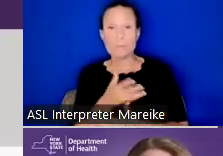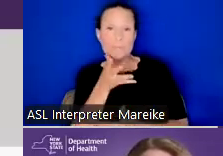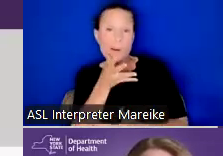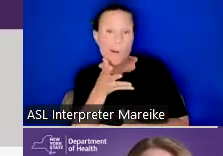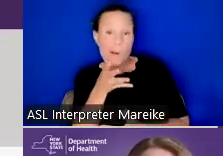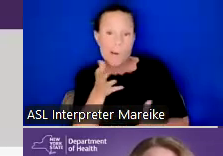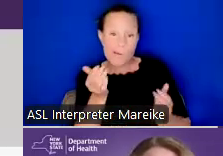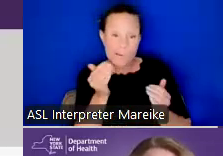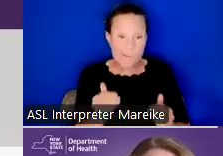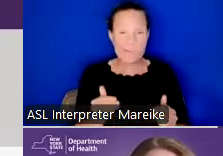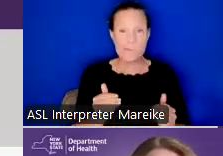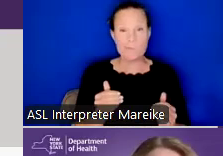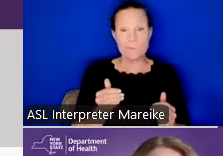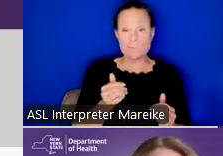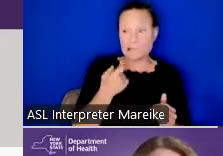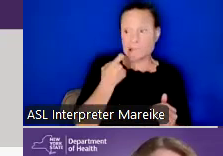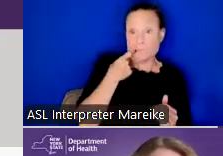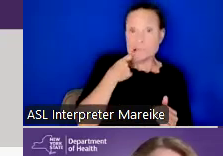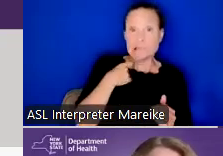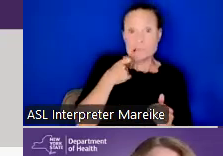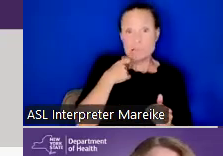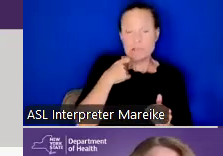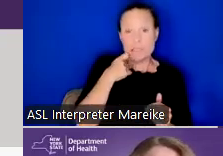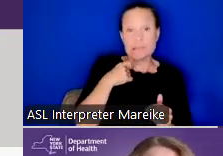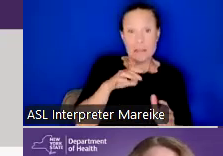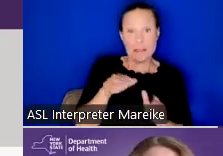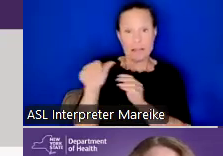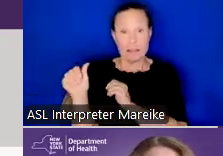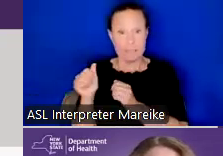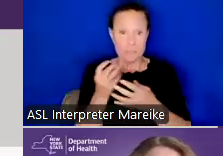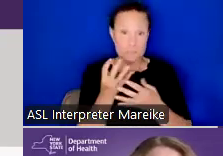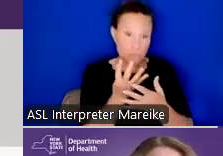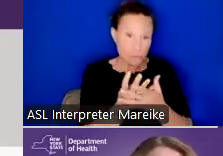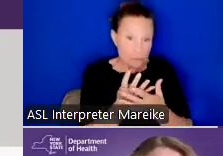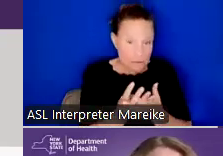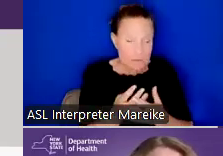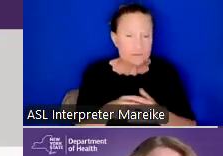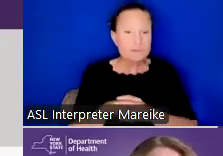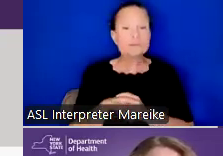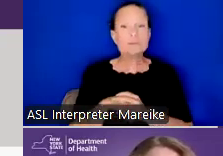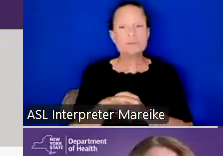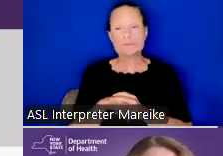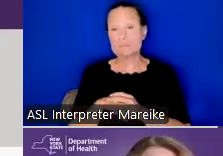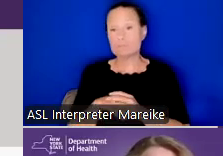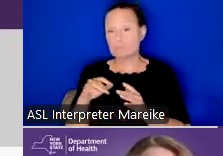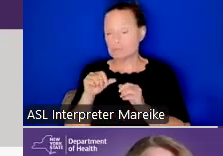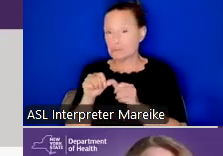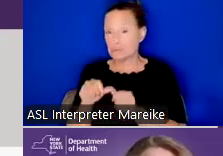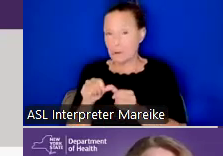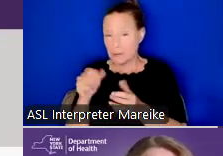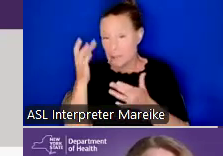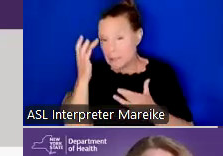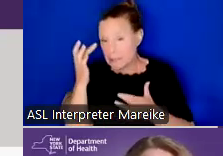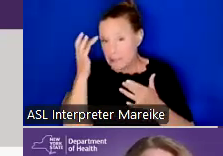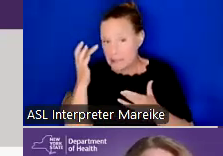recently released from incarceration, that have chronic health conditions, children